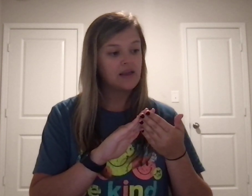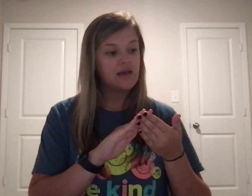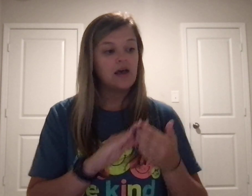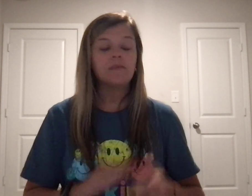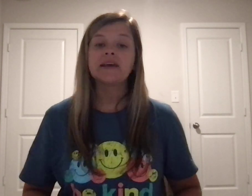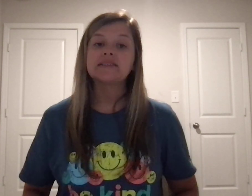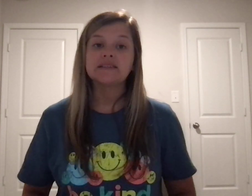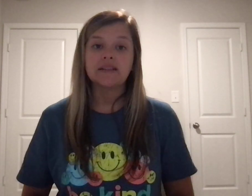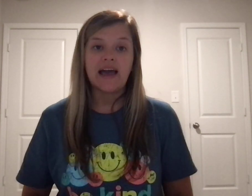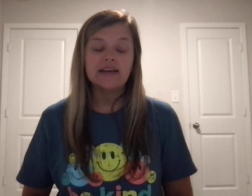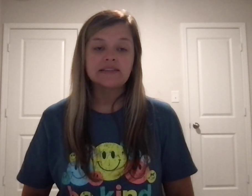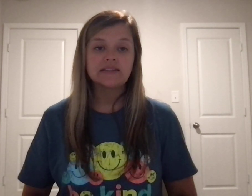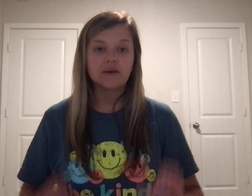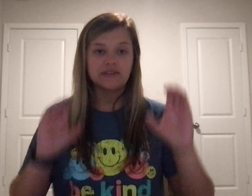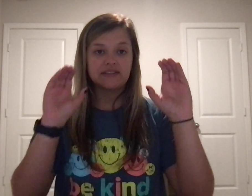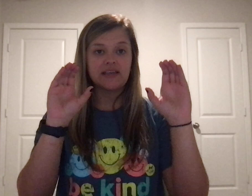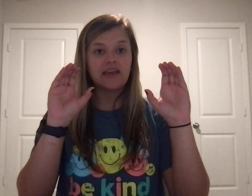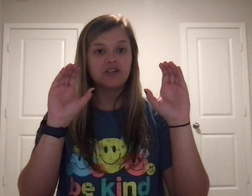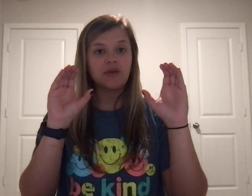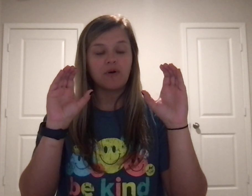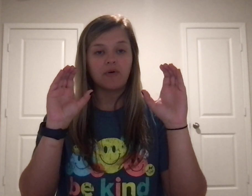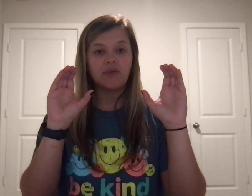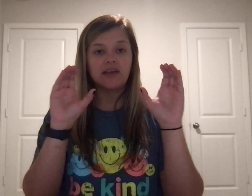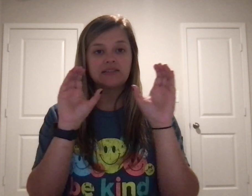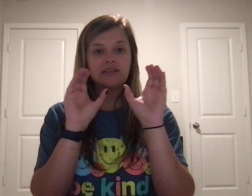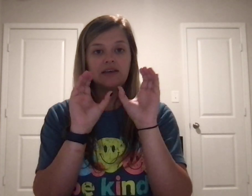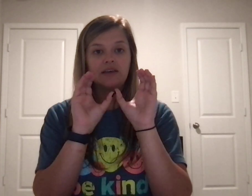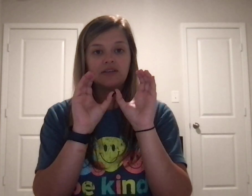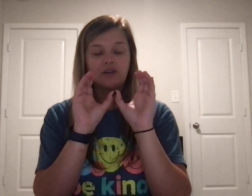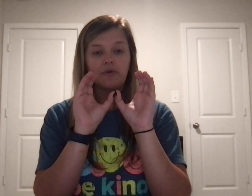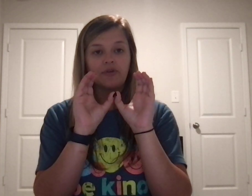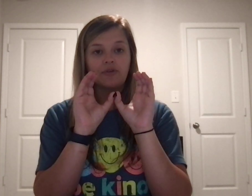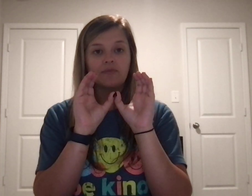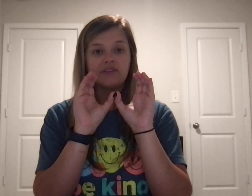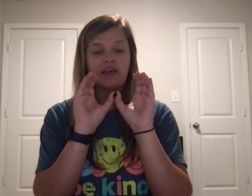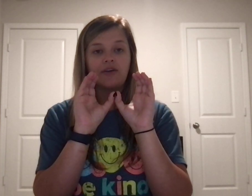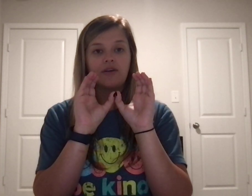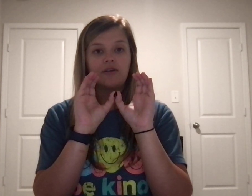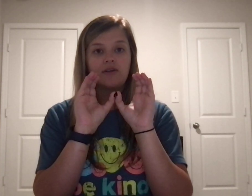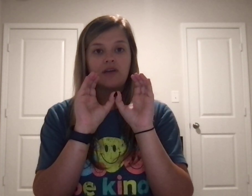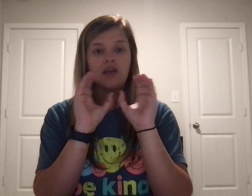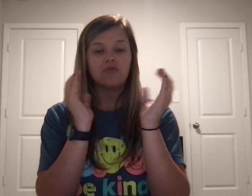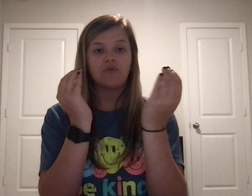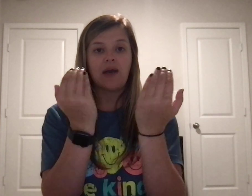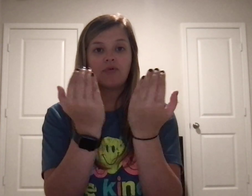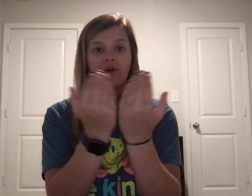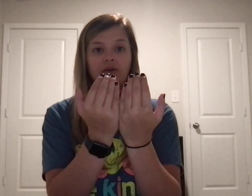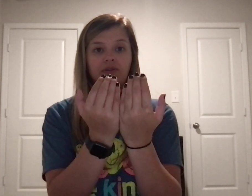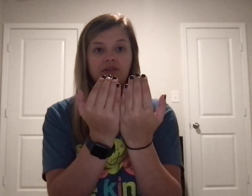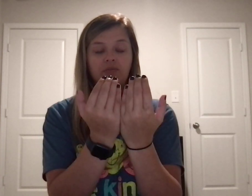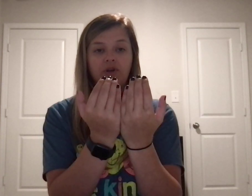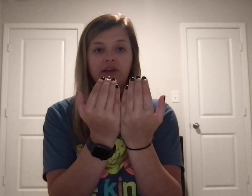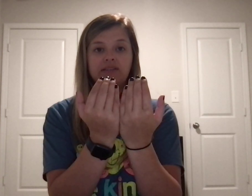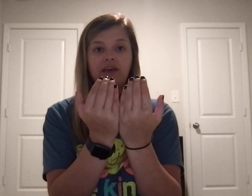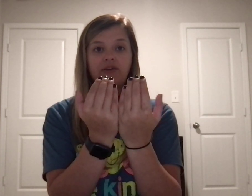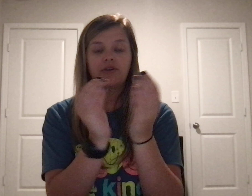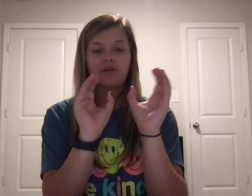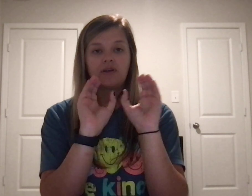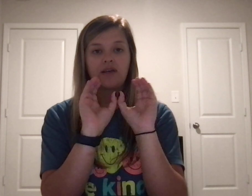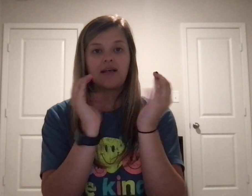Up next is class. So it's C hand shape on both hands. Start with your thumbs together and wrap around to put your hands together.